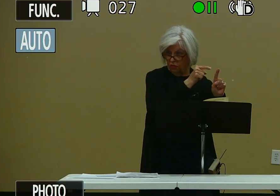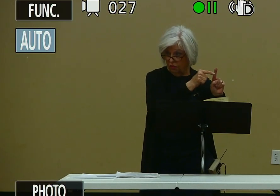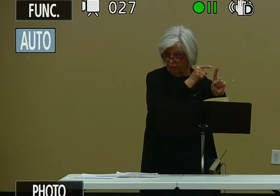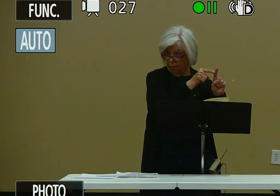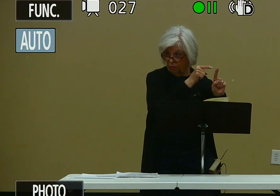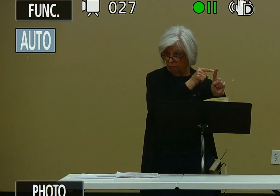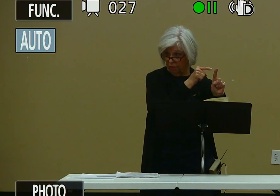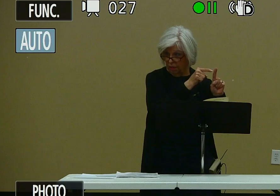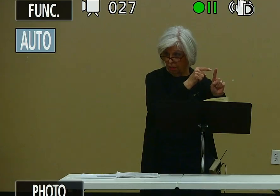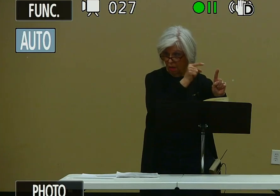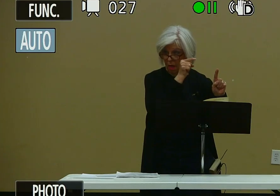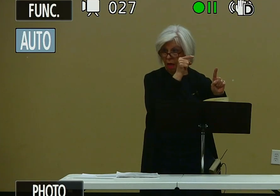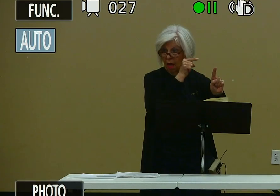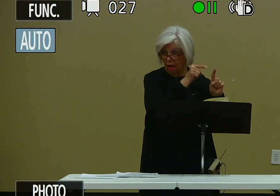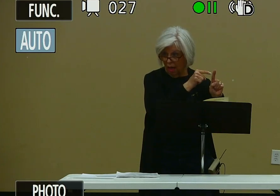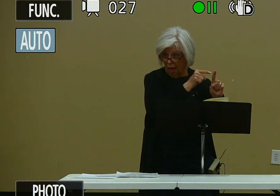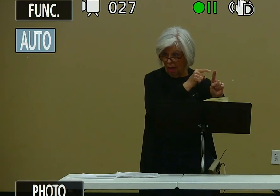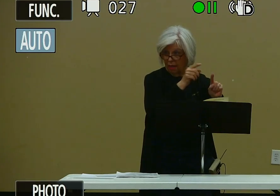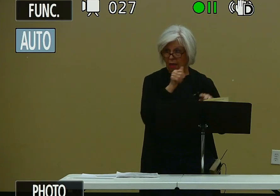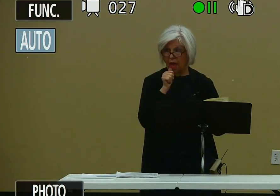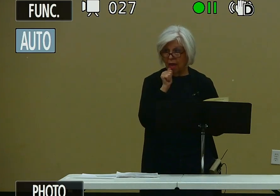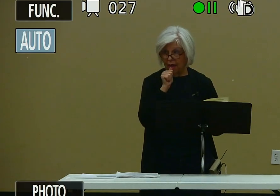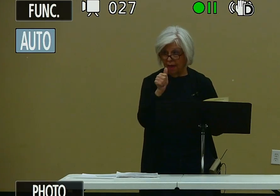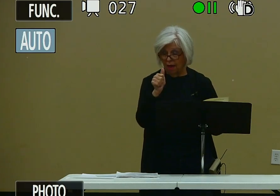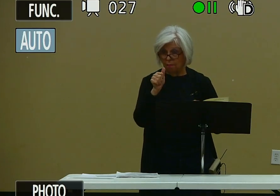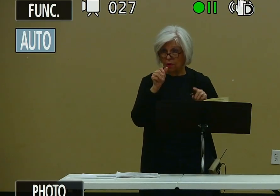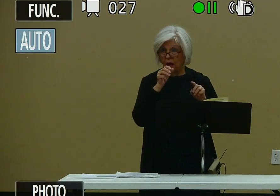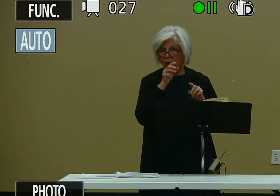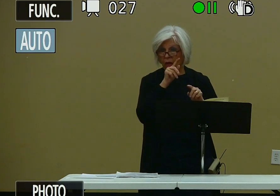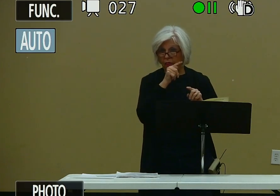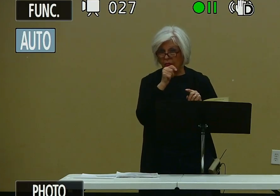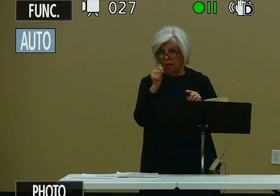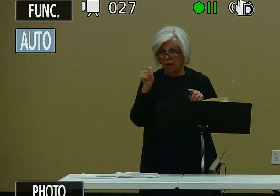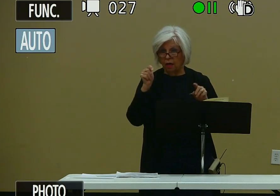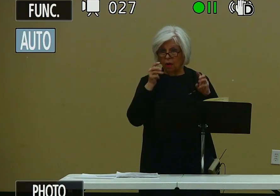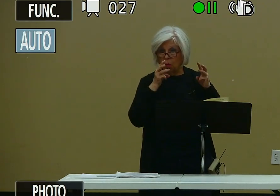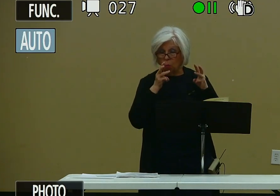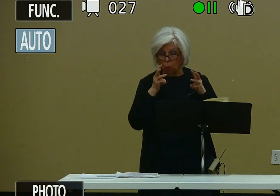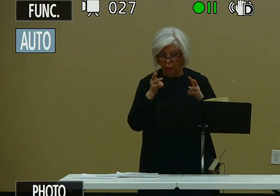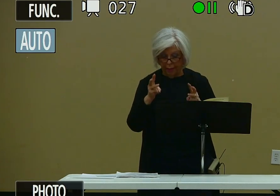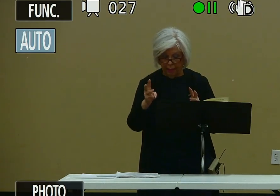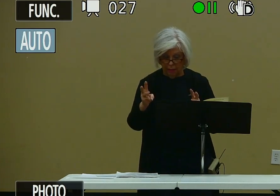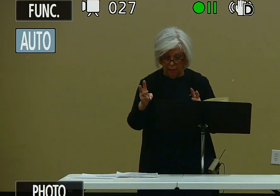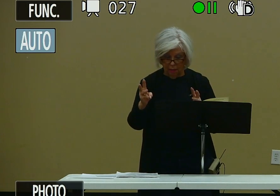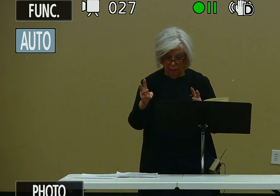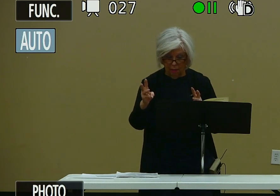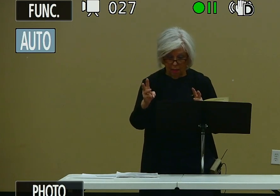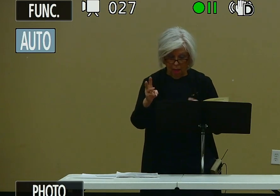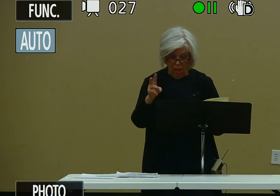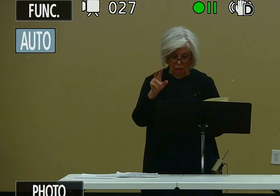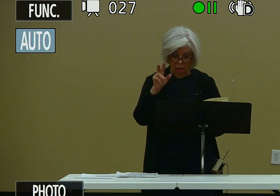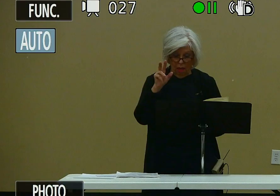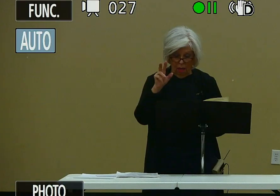Jesus' name is over here. I am the way,